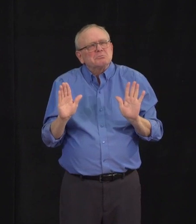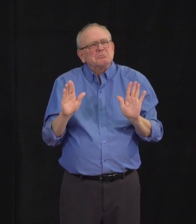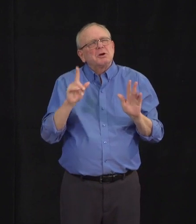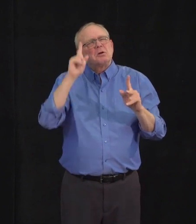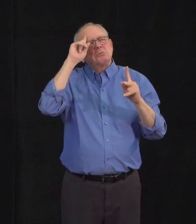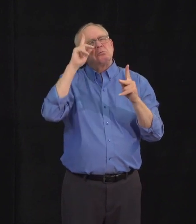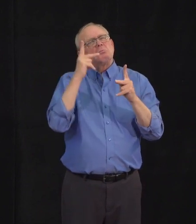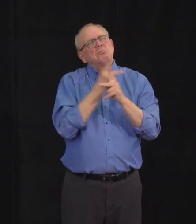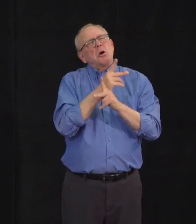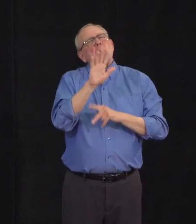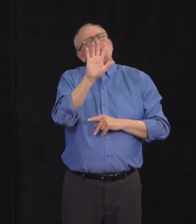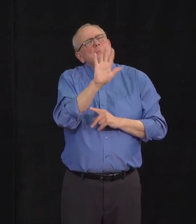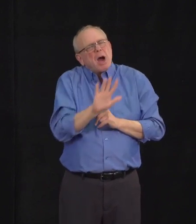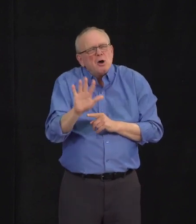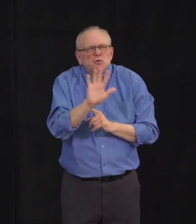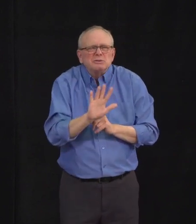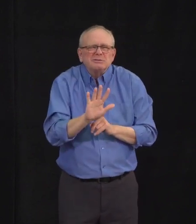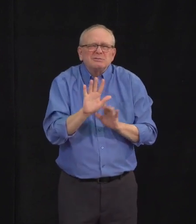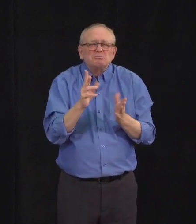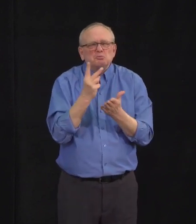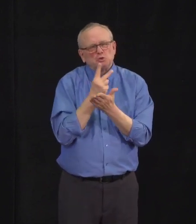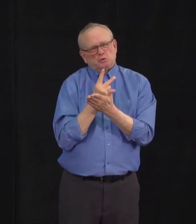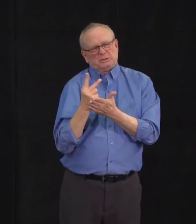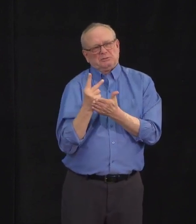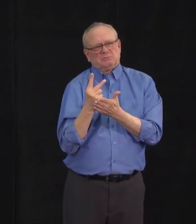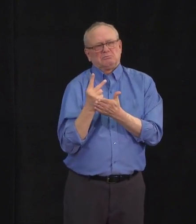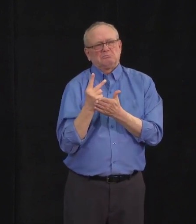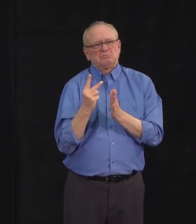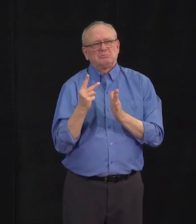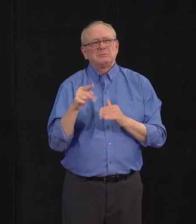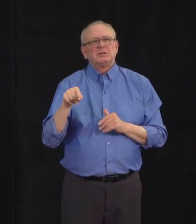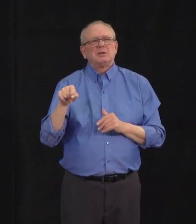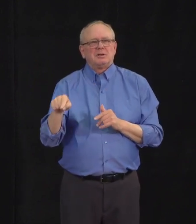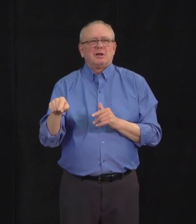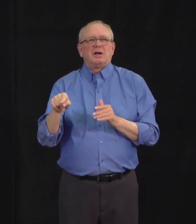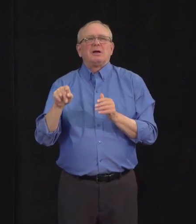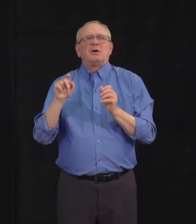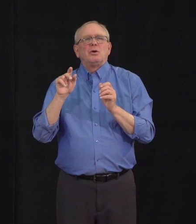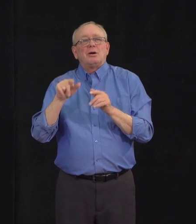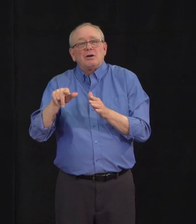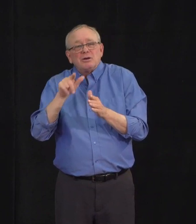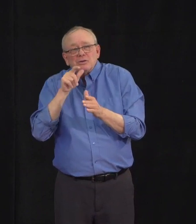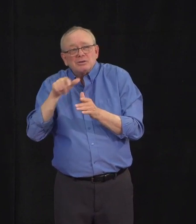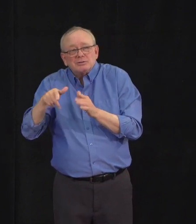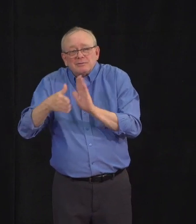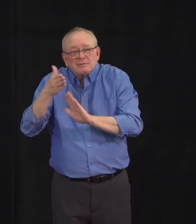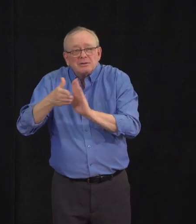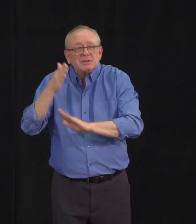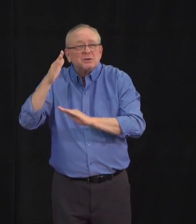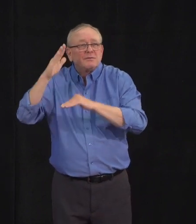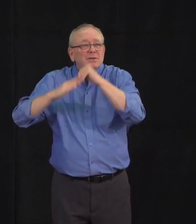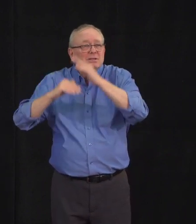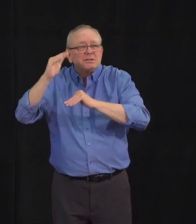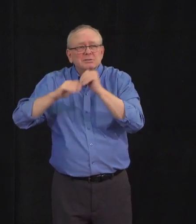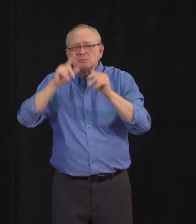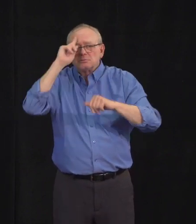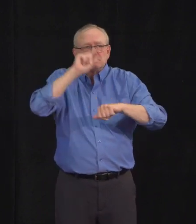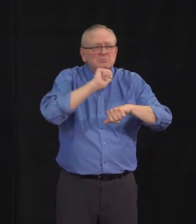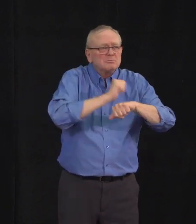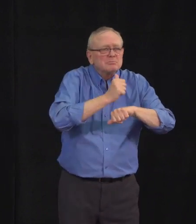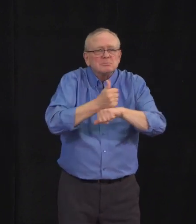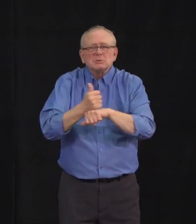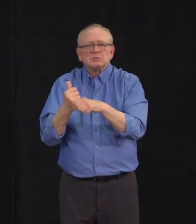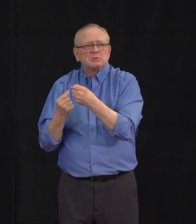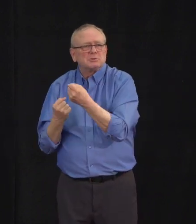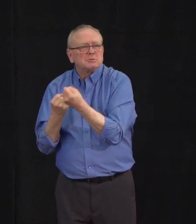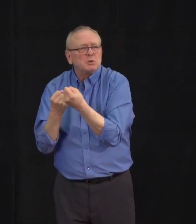few weeks, that it would give the opportunity for the facility to consider how they might support visitors coming in, understanding that